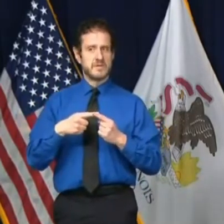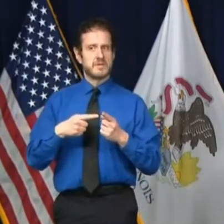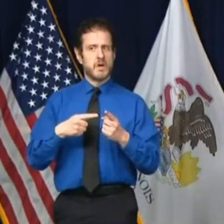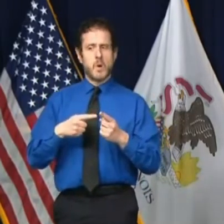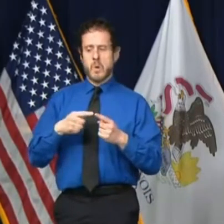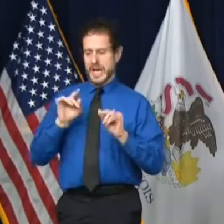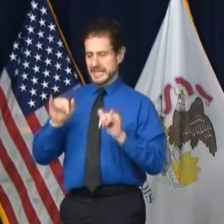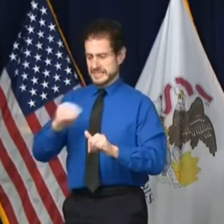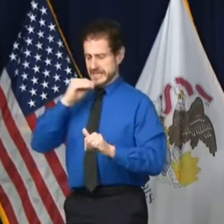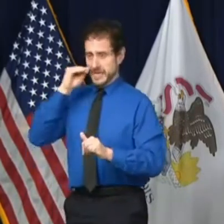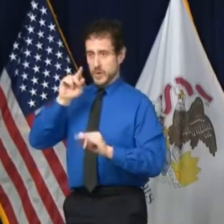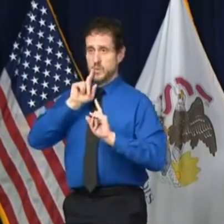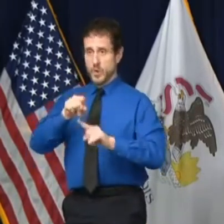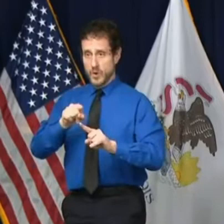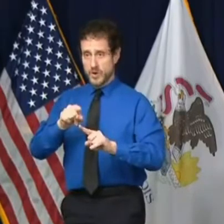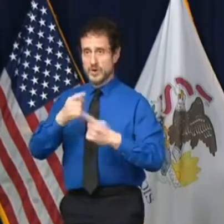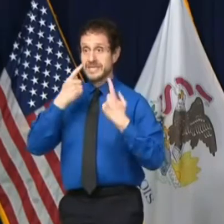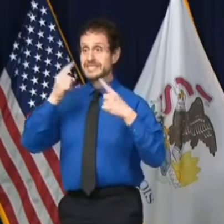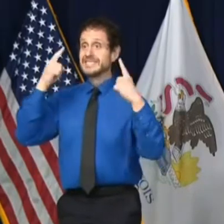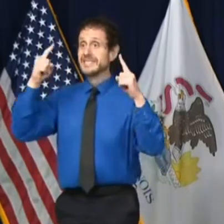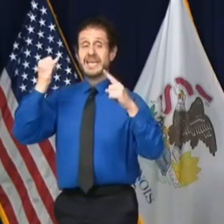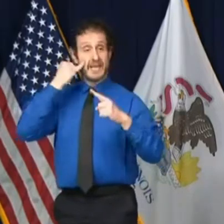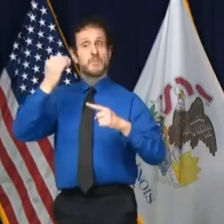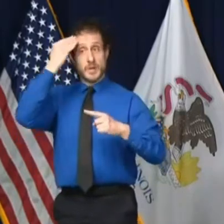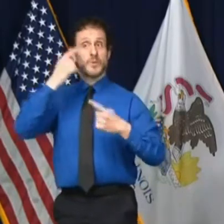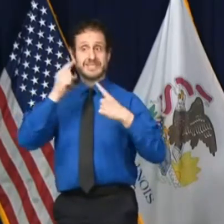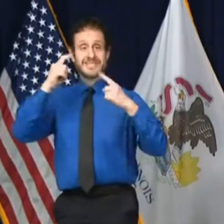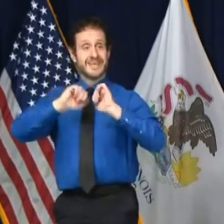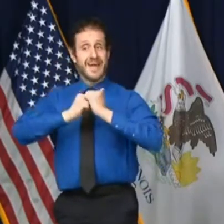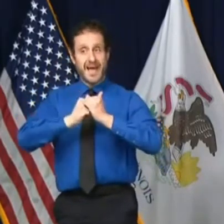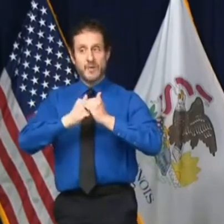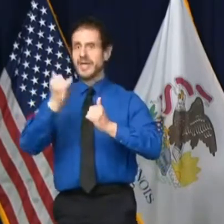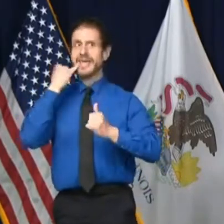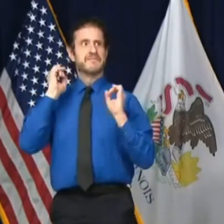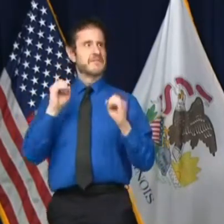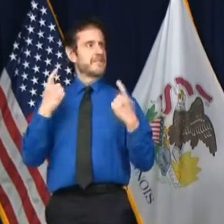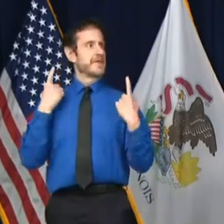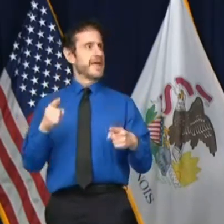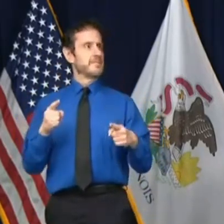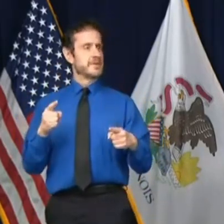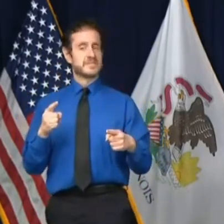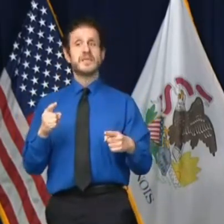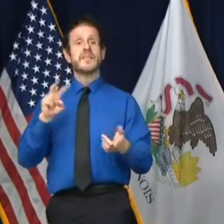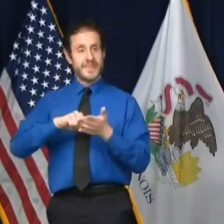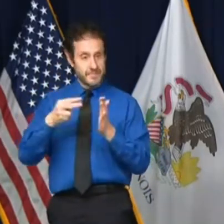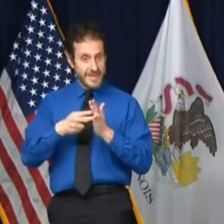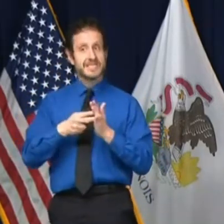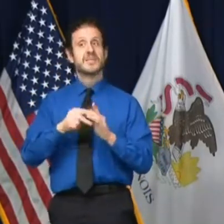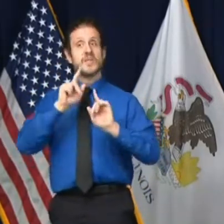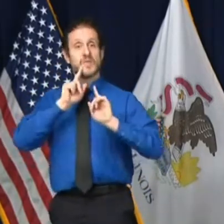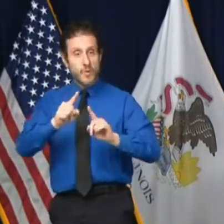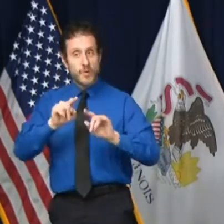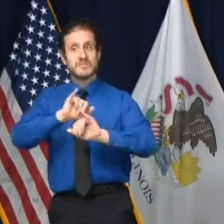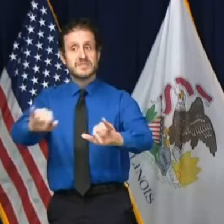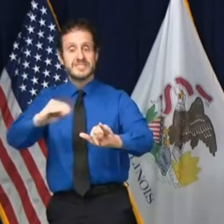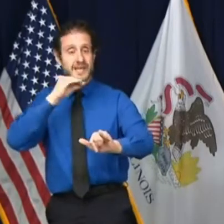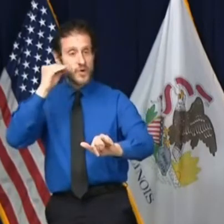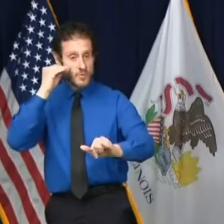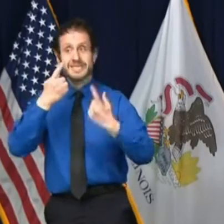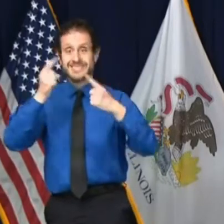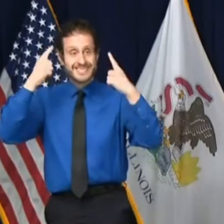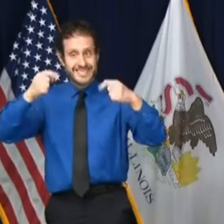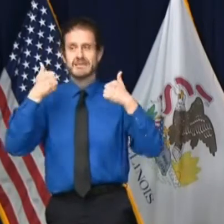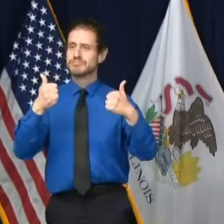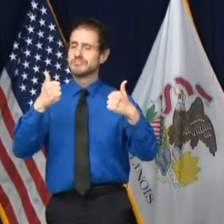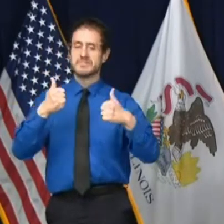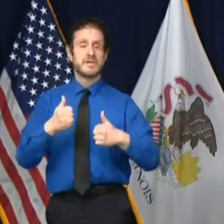stay-at-home order is that nothing happens. And that's really, this is a function of, guess what? A lot of people